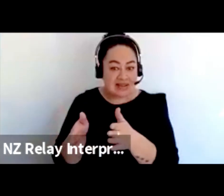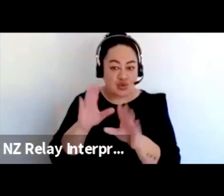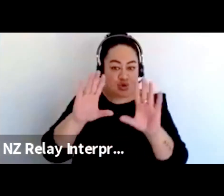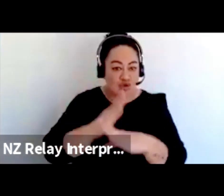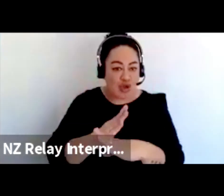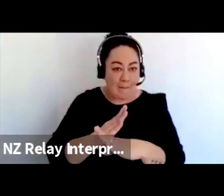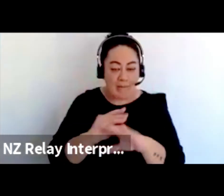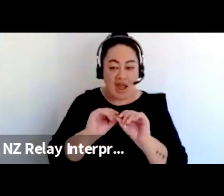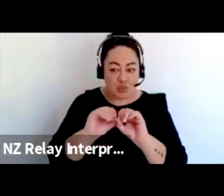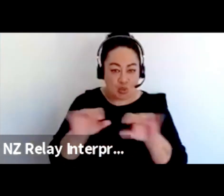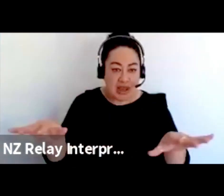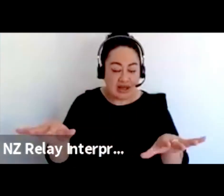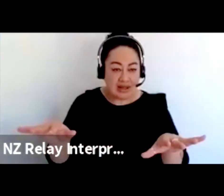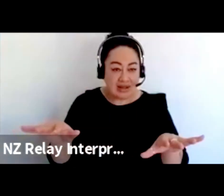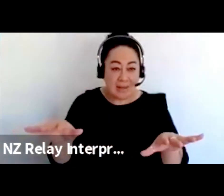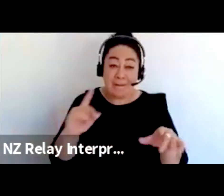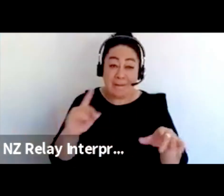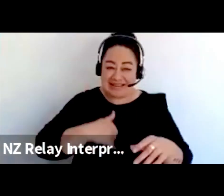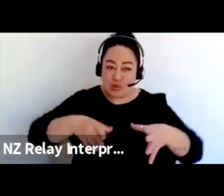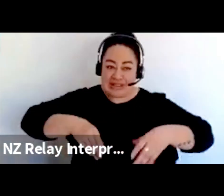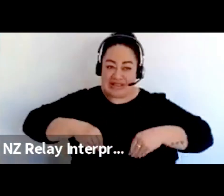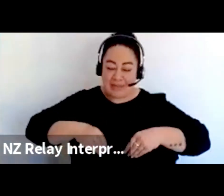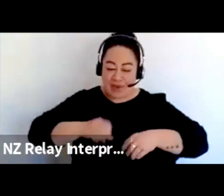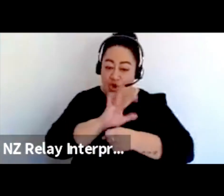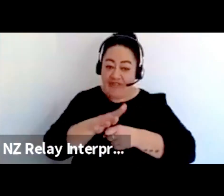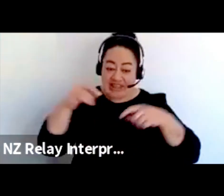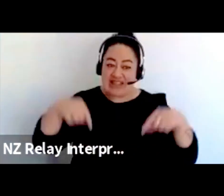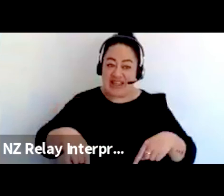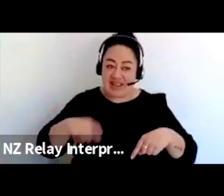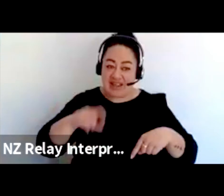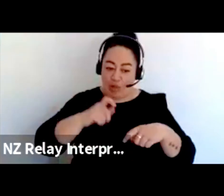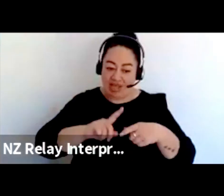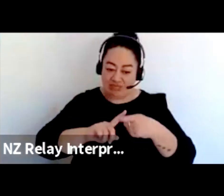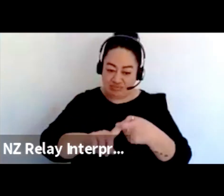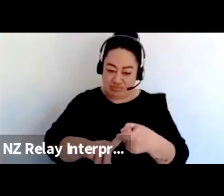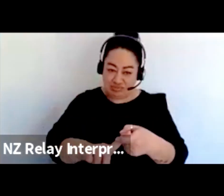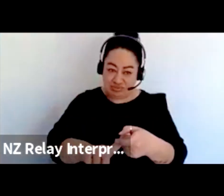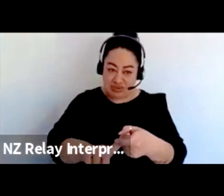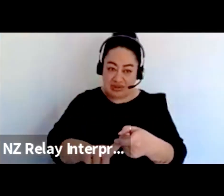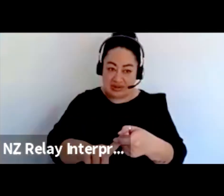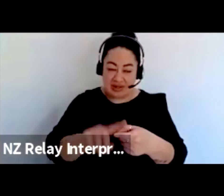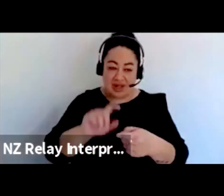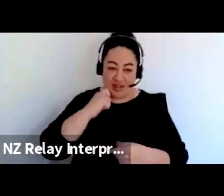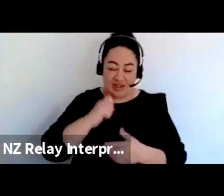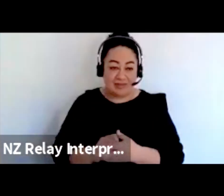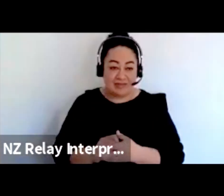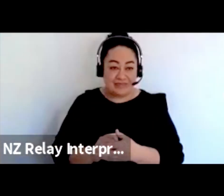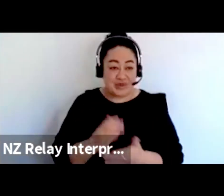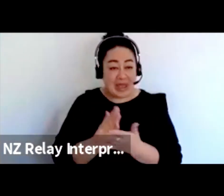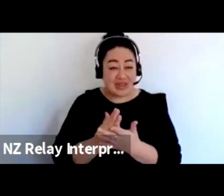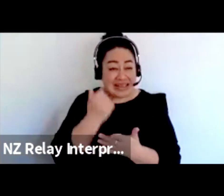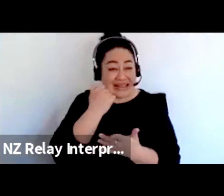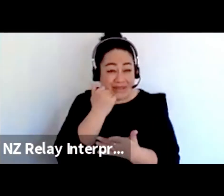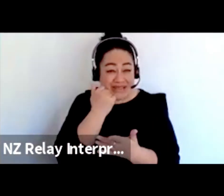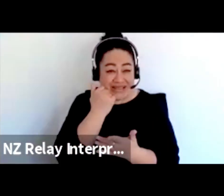COVID will be here to stay. And so the numbers don't matter as much at some point. What matters